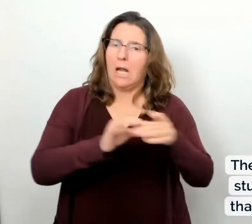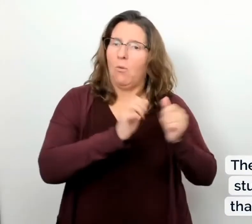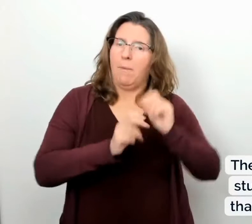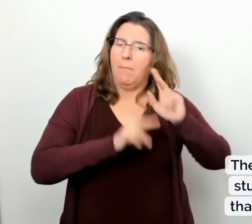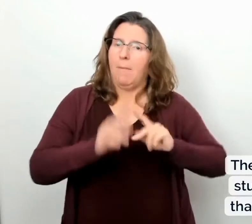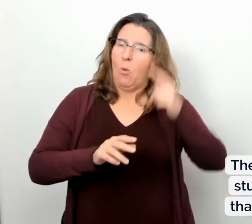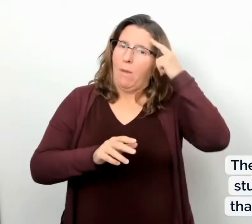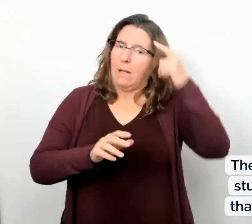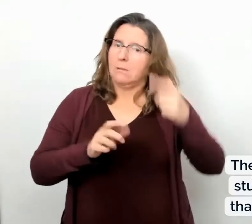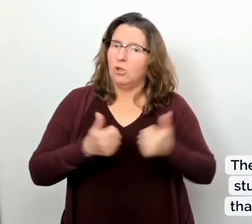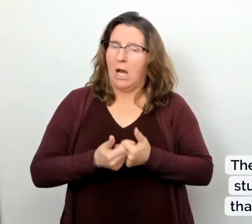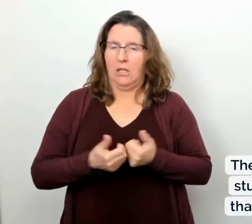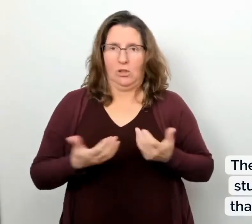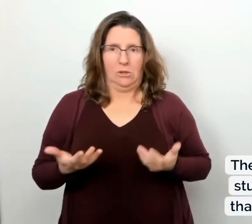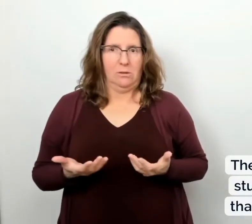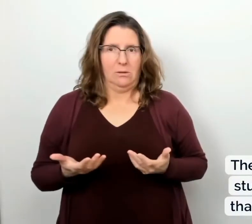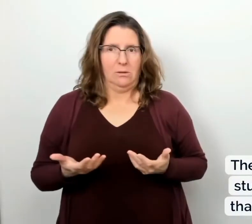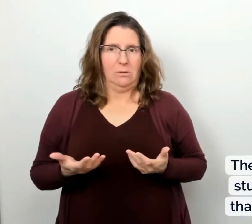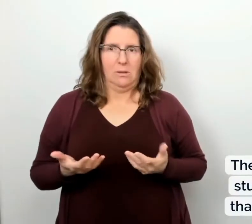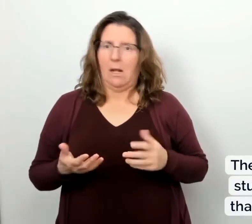in placements with students with intellectual challenges.